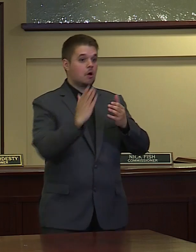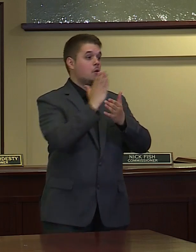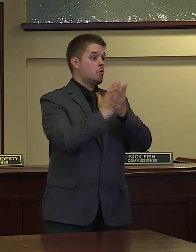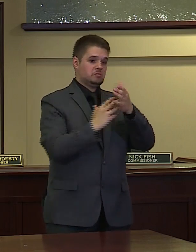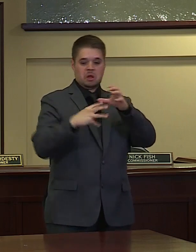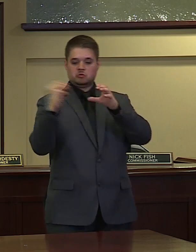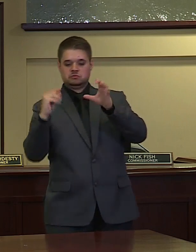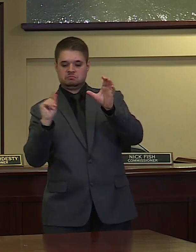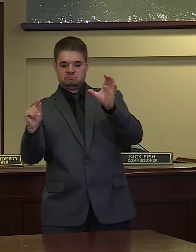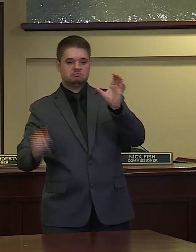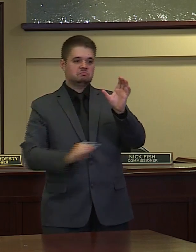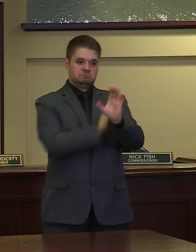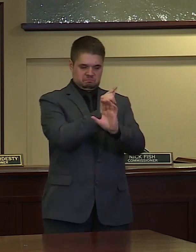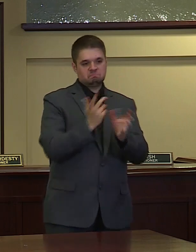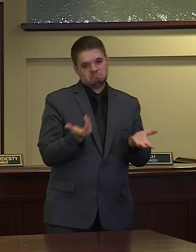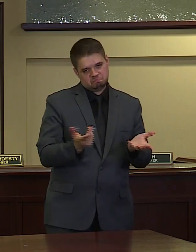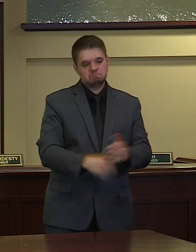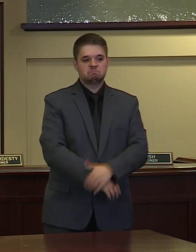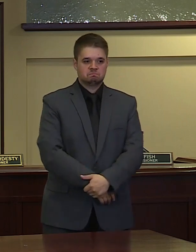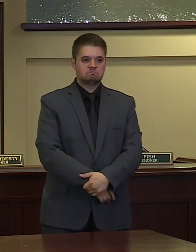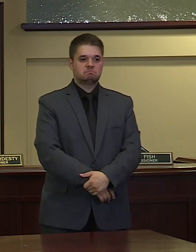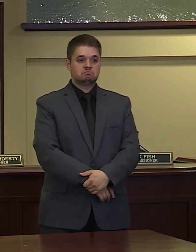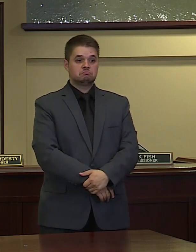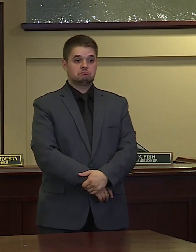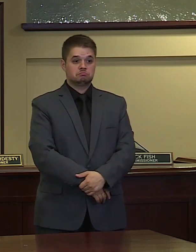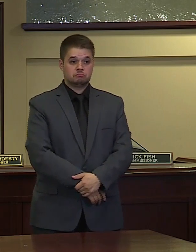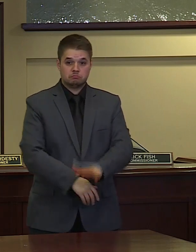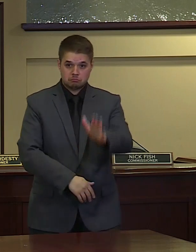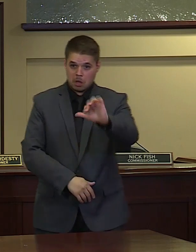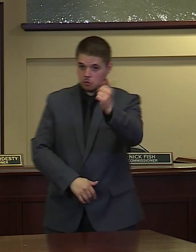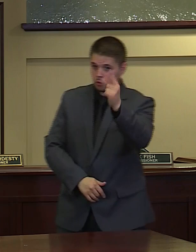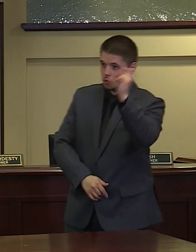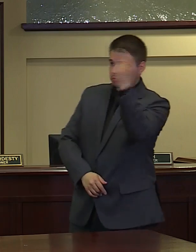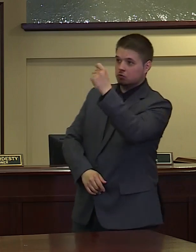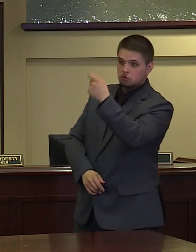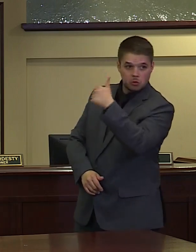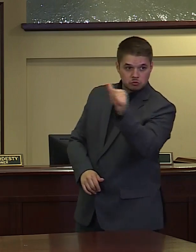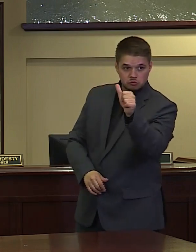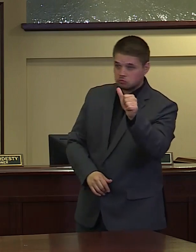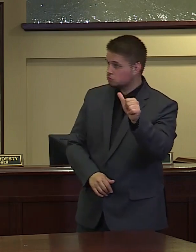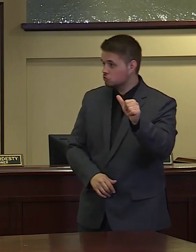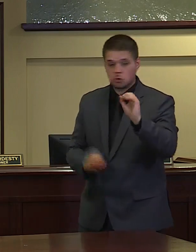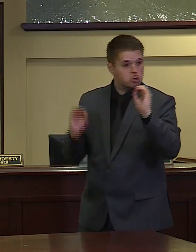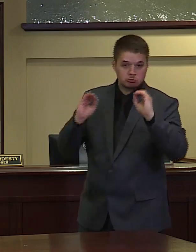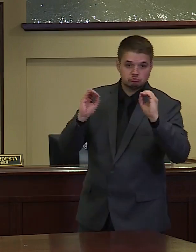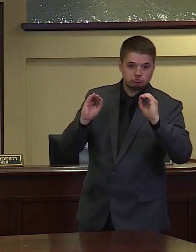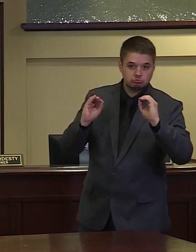Any other questions? Thank you. Thank you.